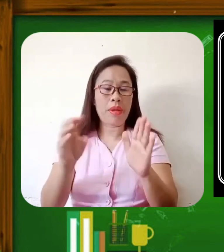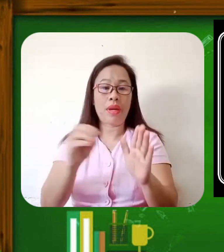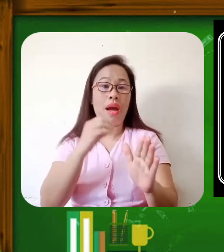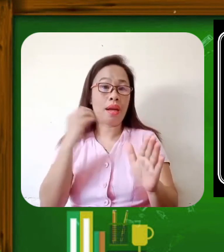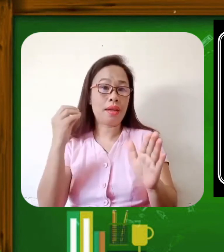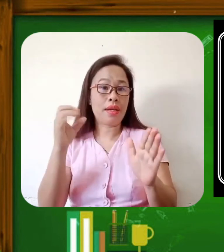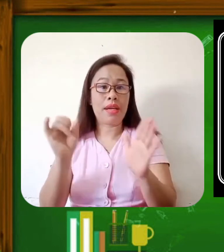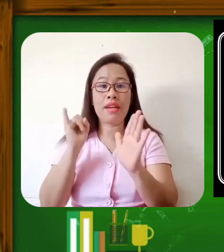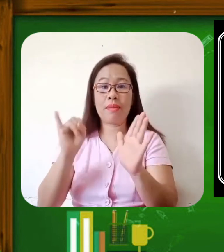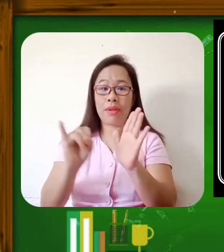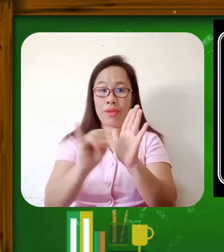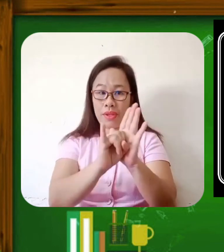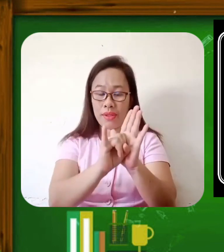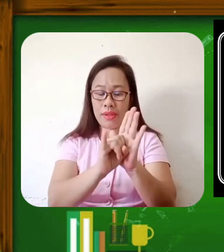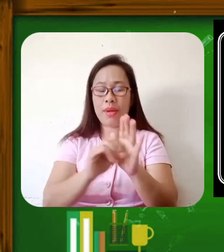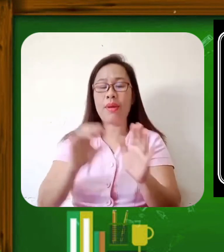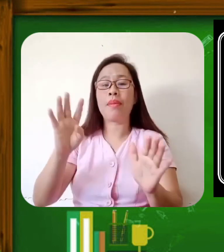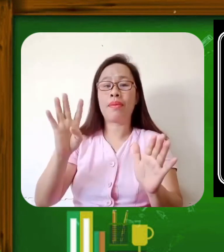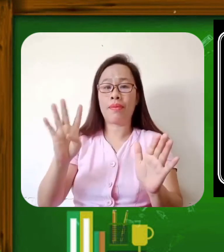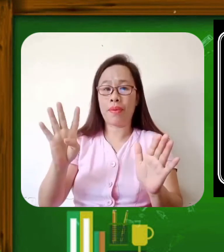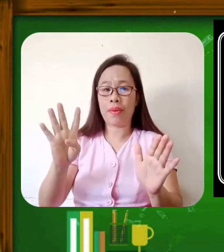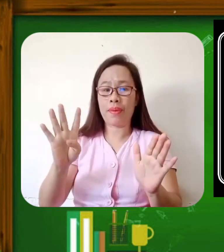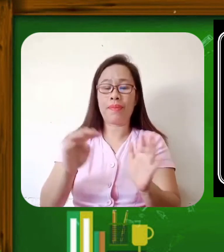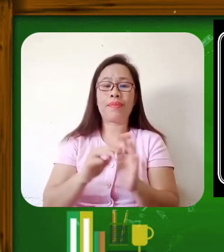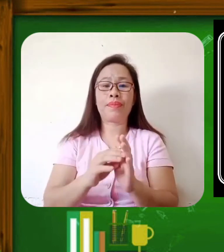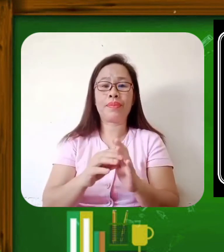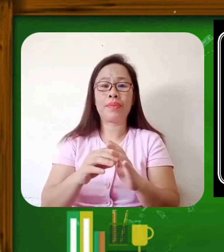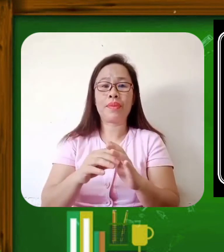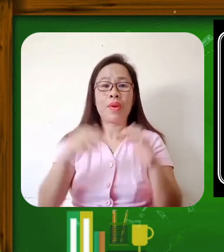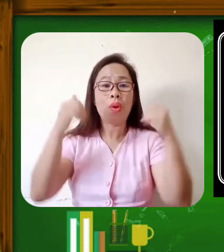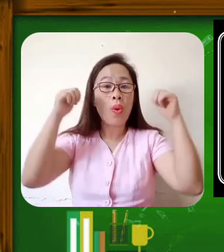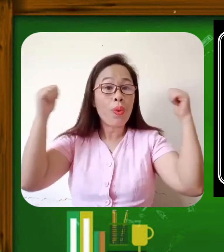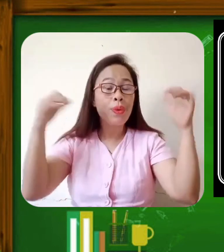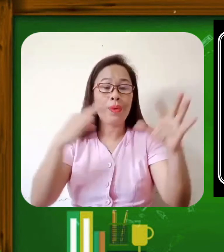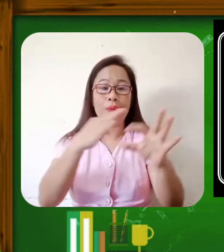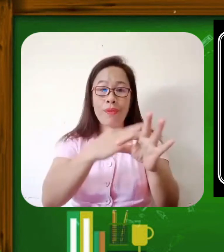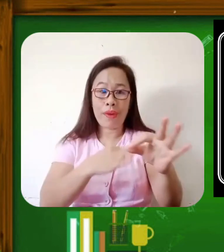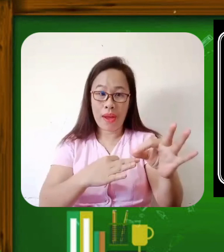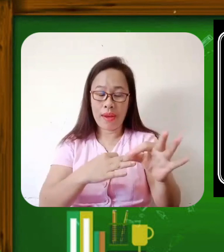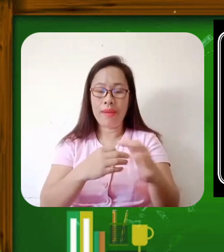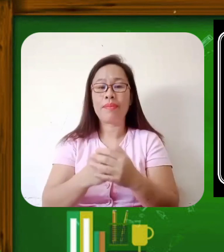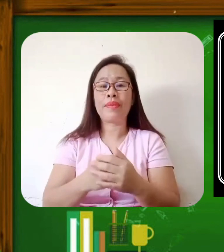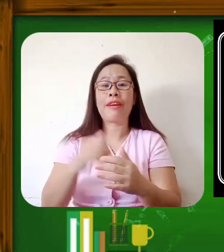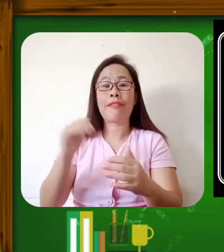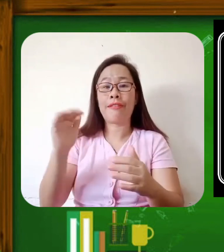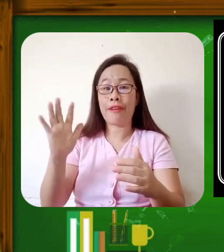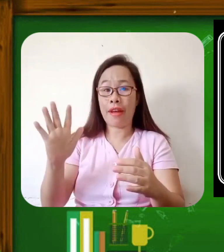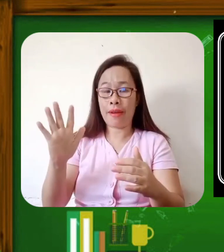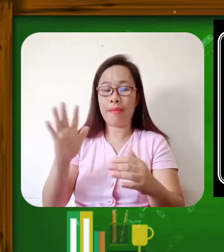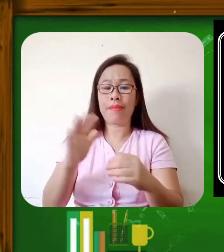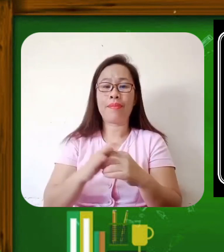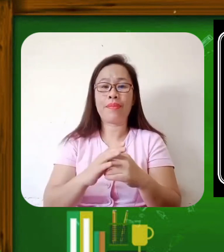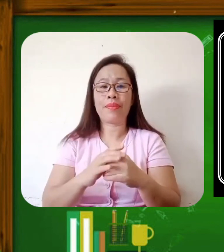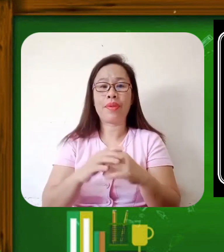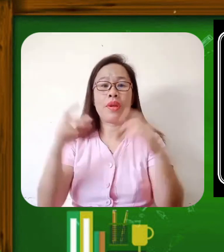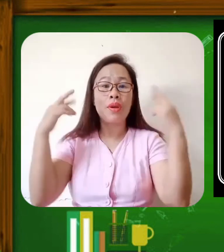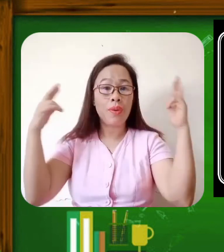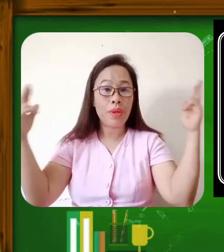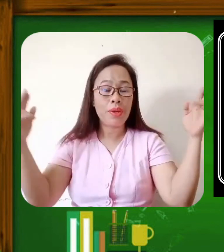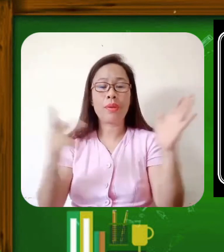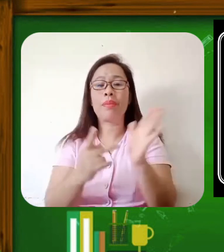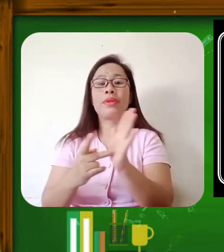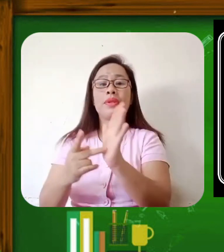still images. Number 4, we have the audio file format. Number 5, video